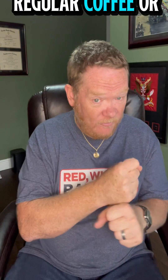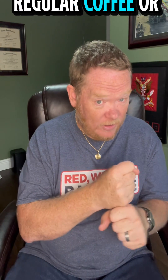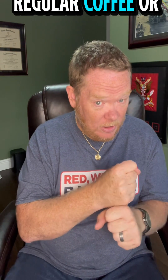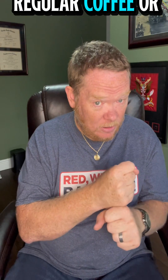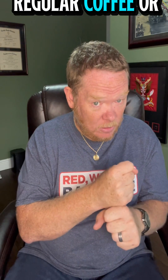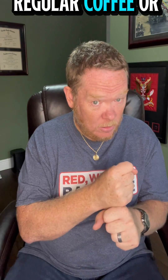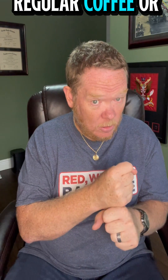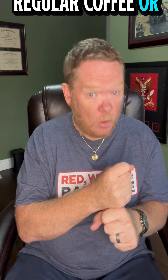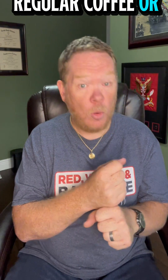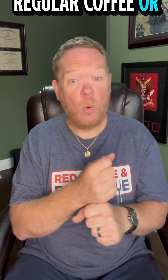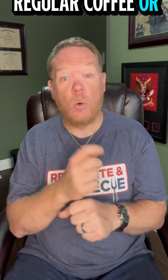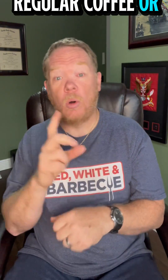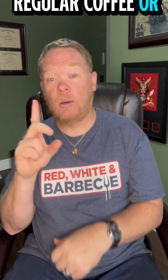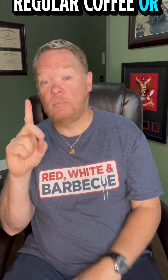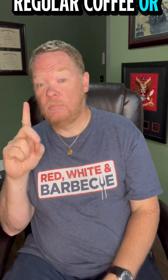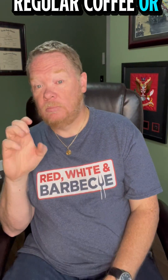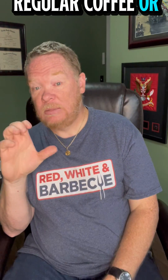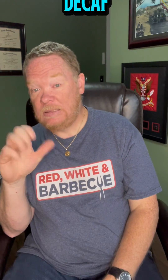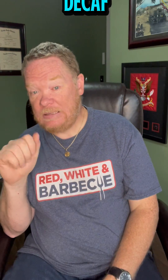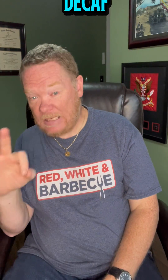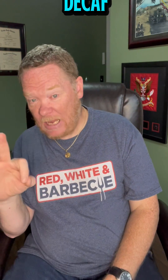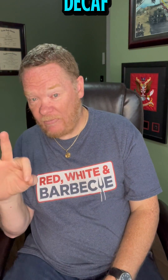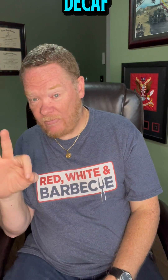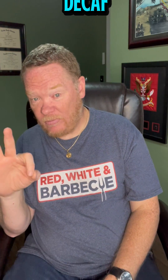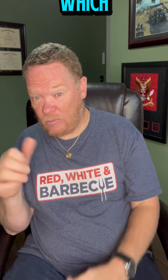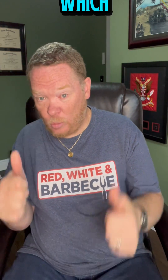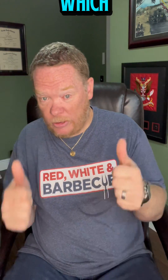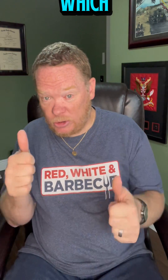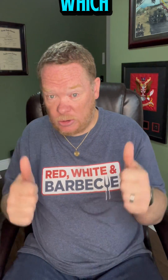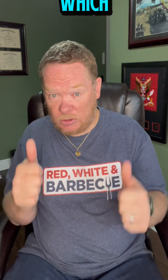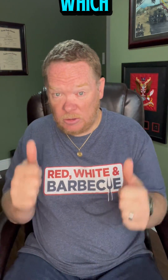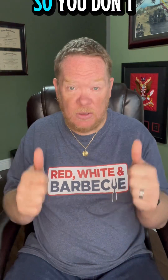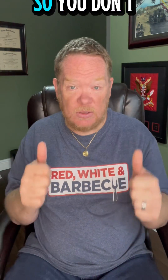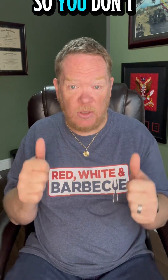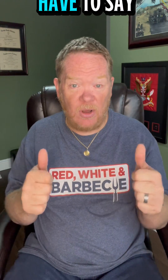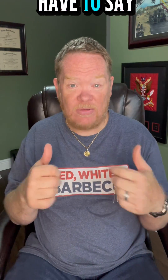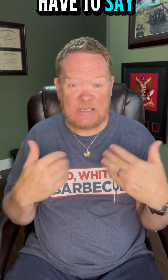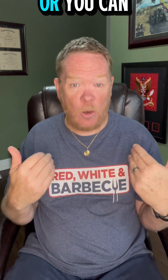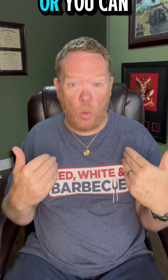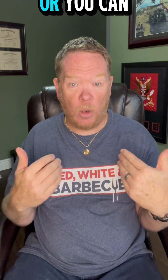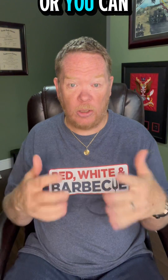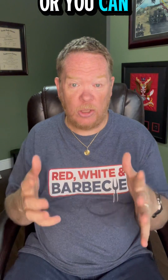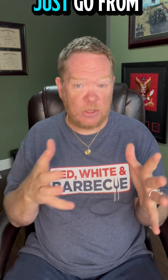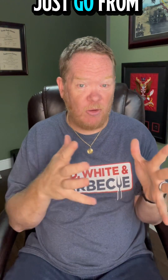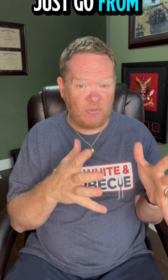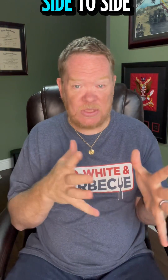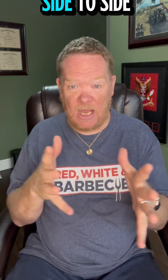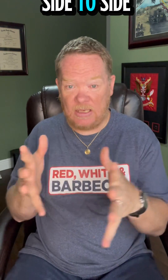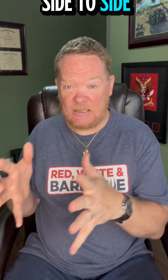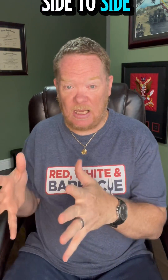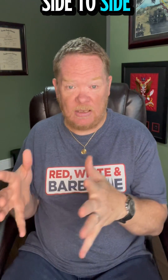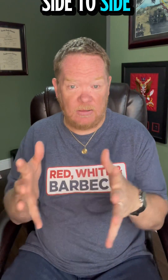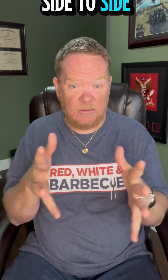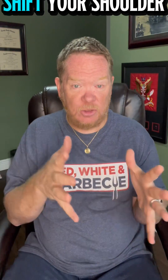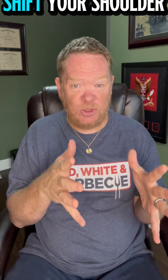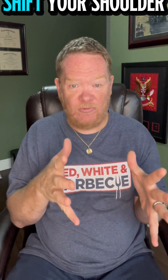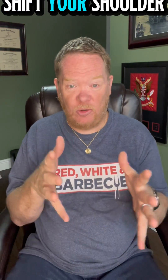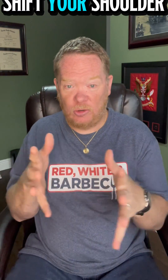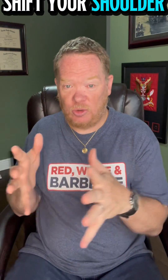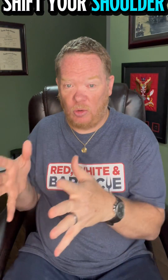coffee or decaf, which. So you don't have to say or, you can just go from side to side. Shift your shoulder a little